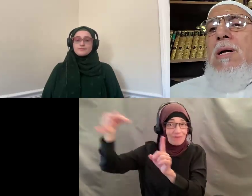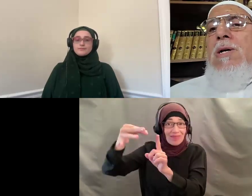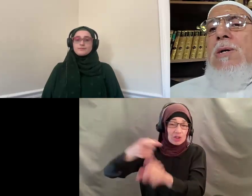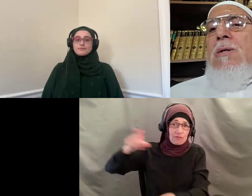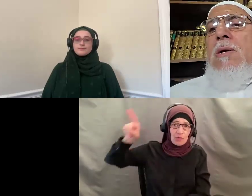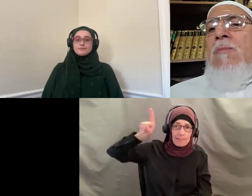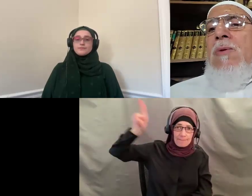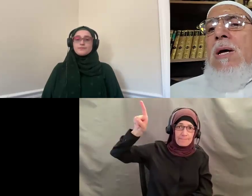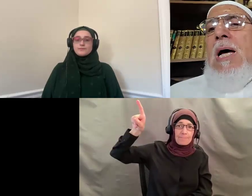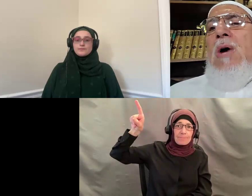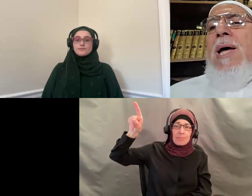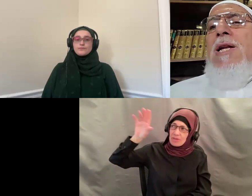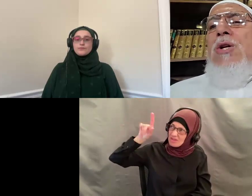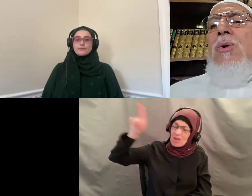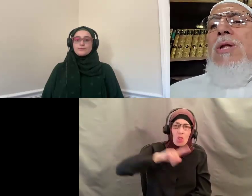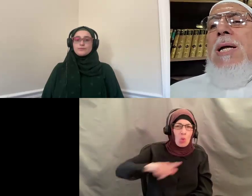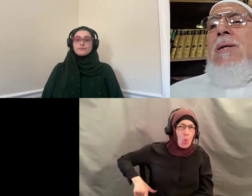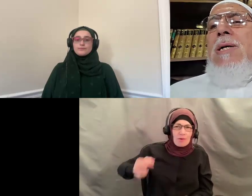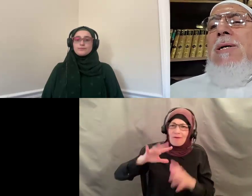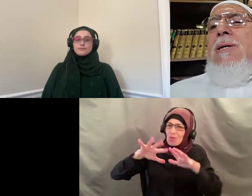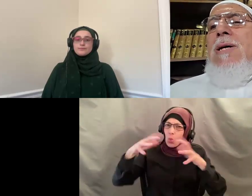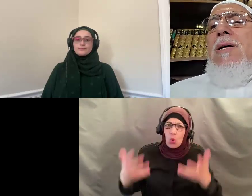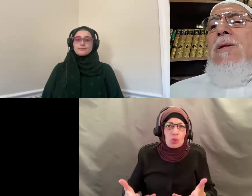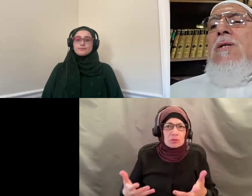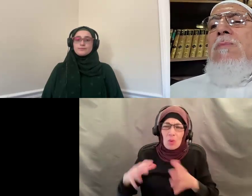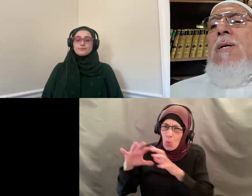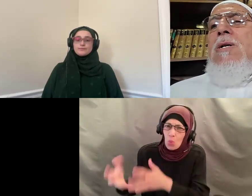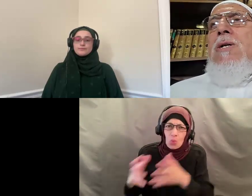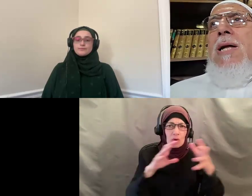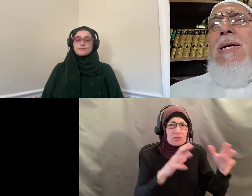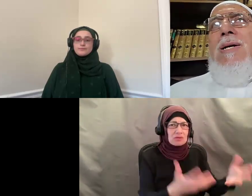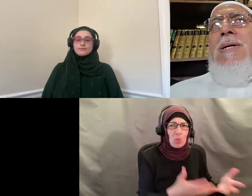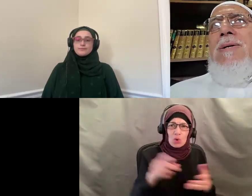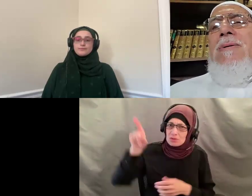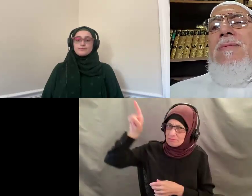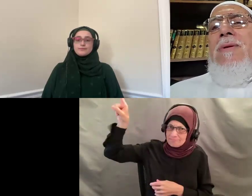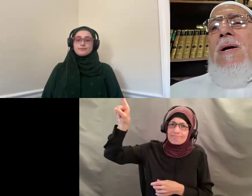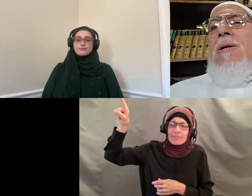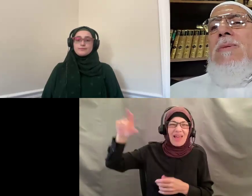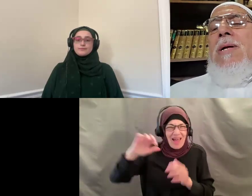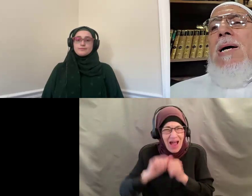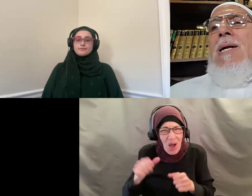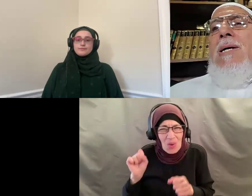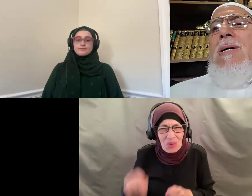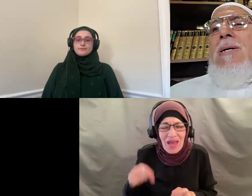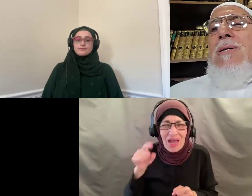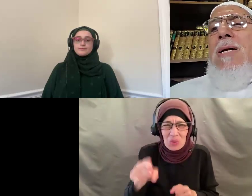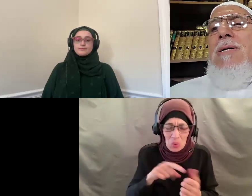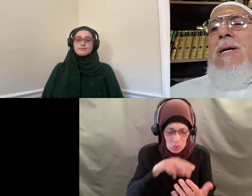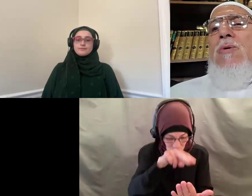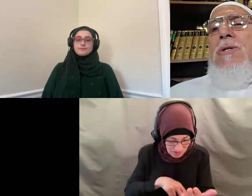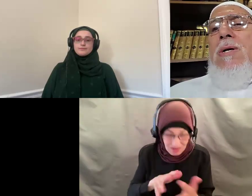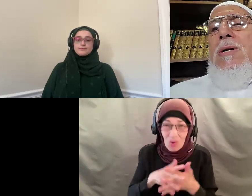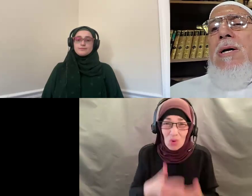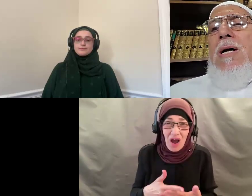other creations. How can you then take this message lightly? Allah subhanahu wa ta'ala is